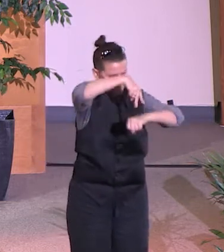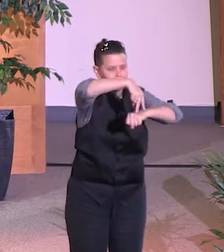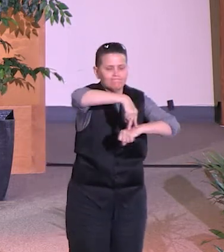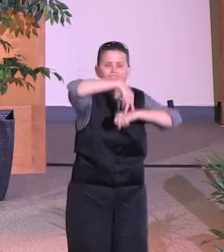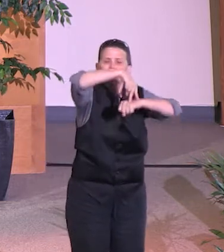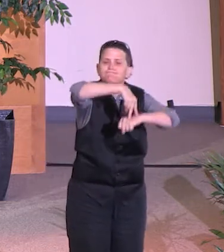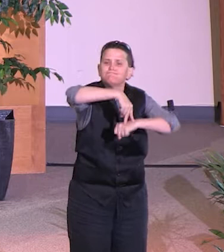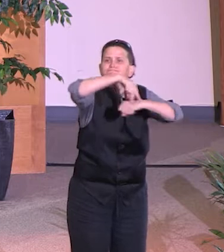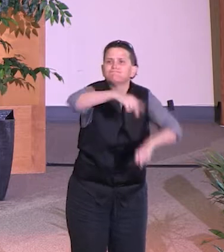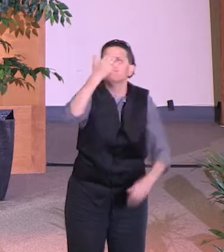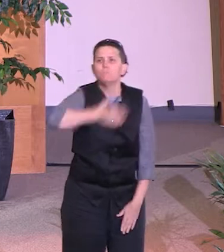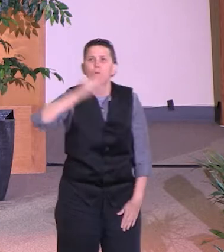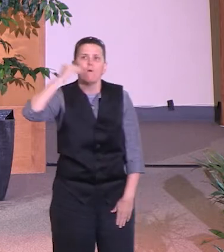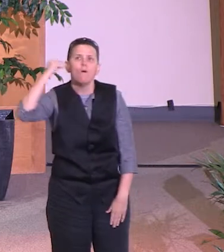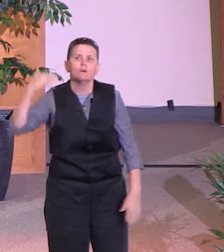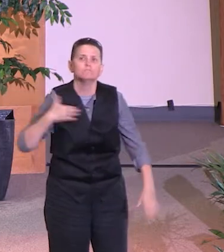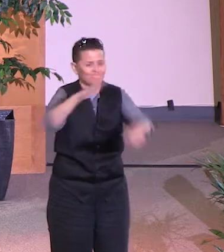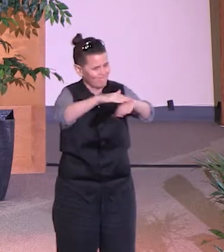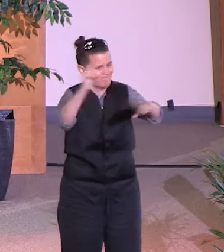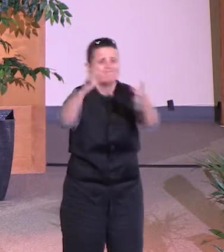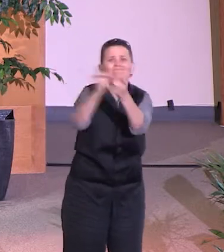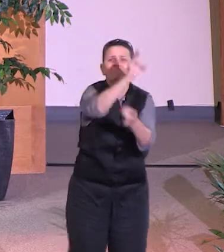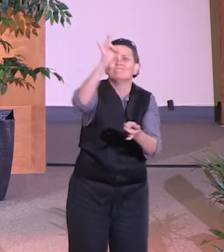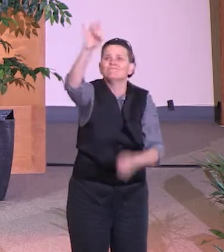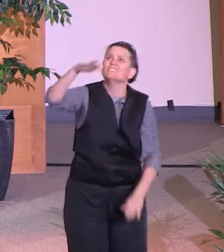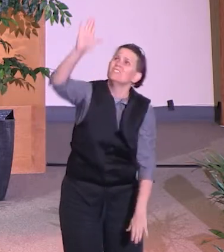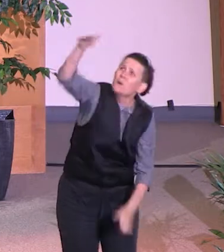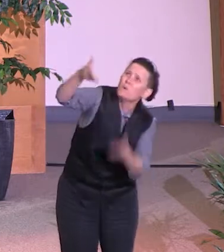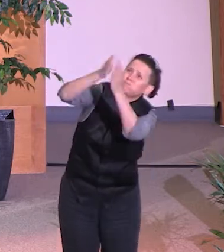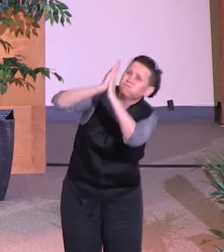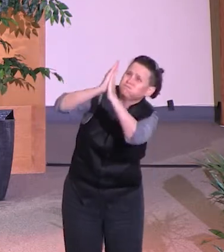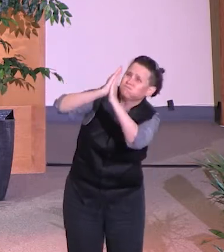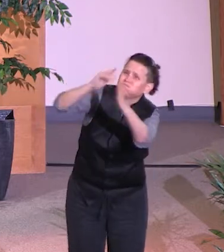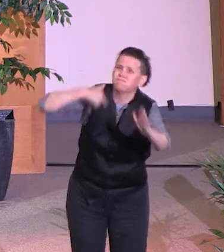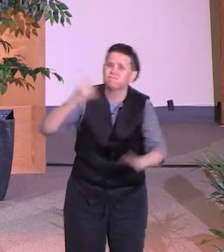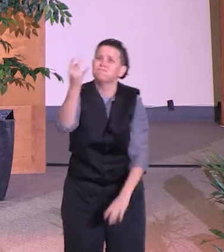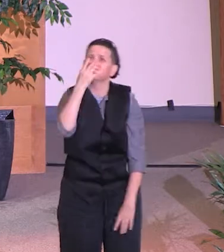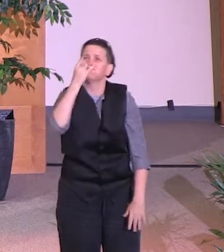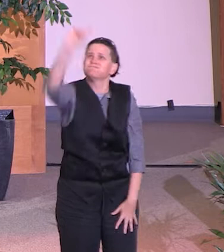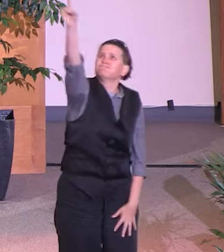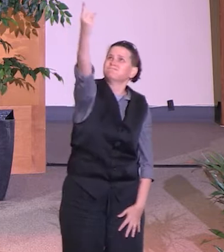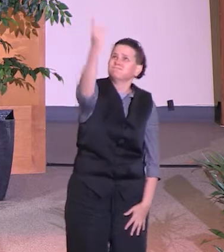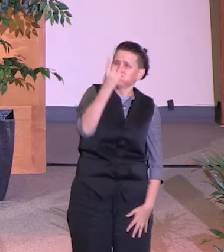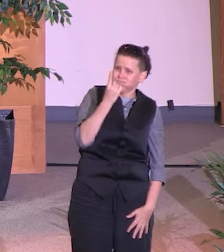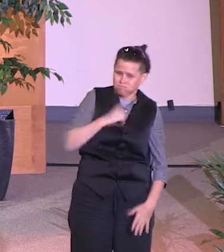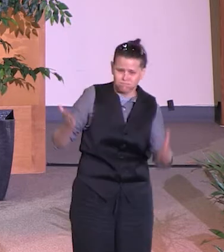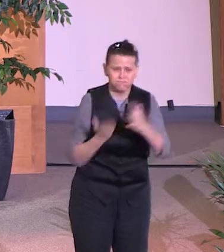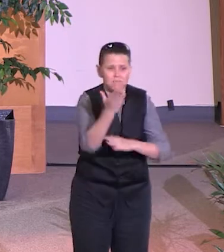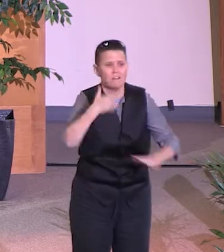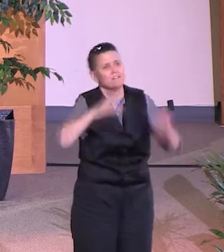be my home. He just called on the Spirit from above, and the light came down with